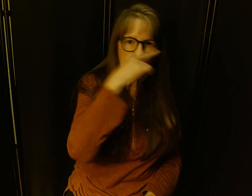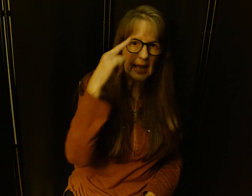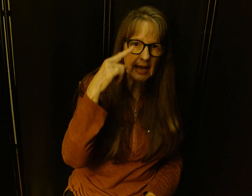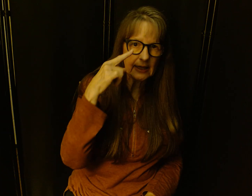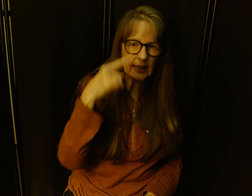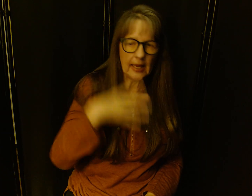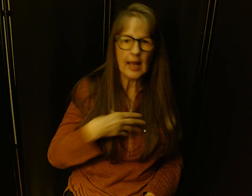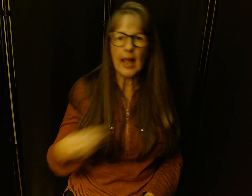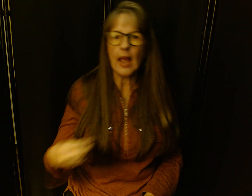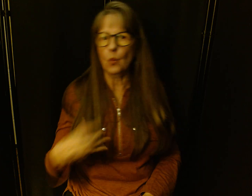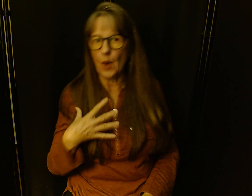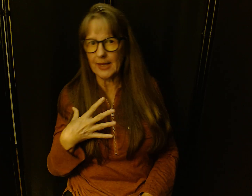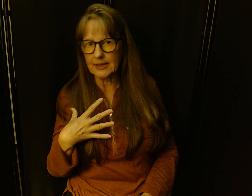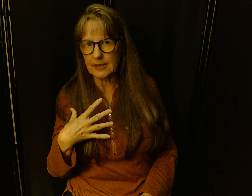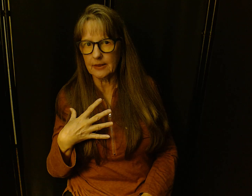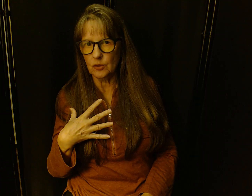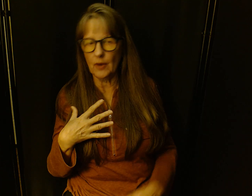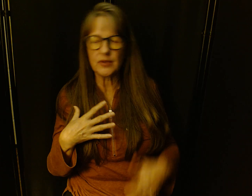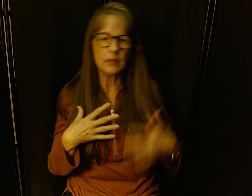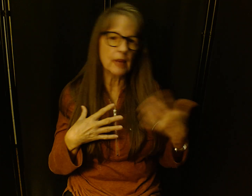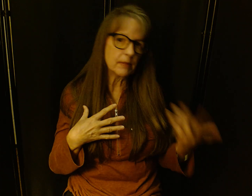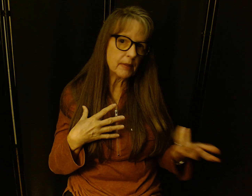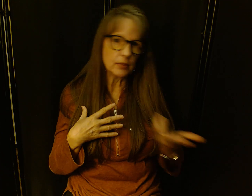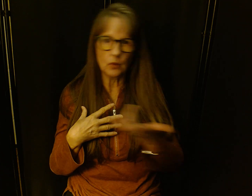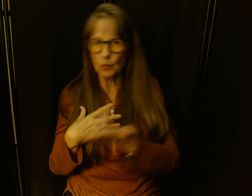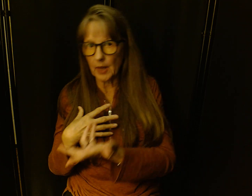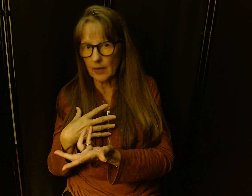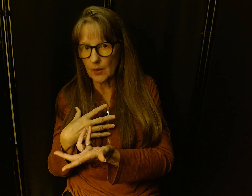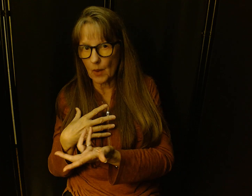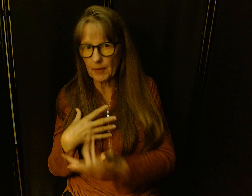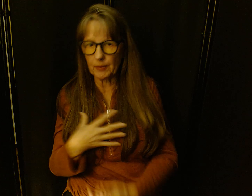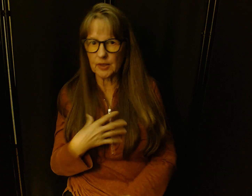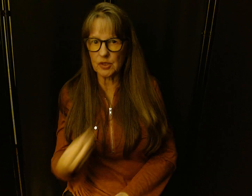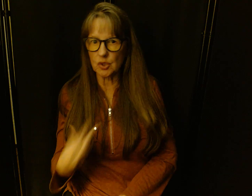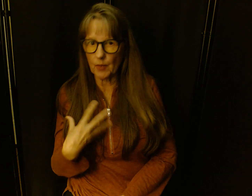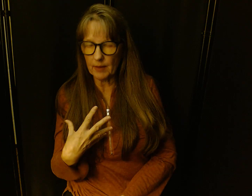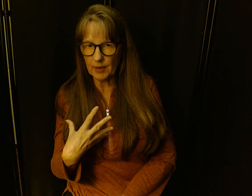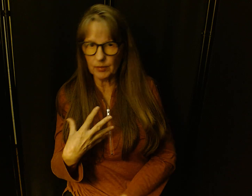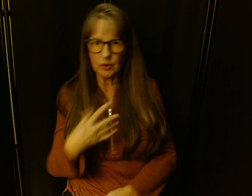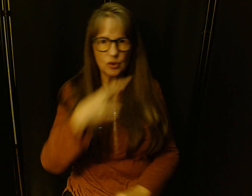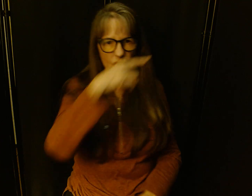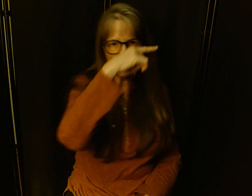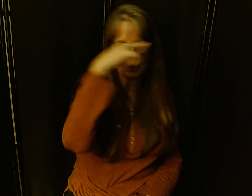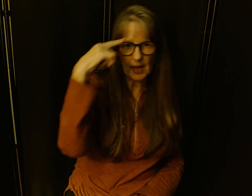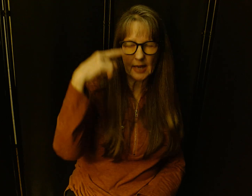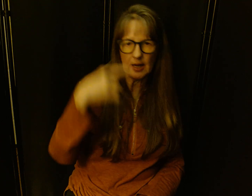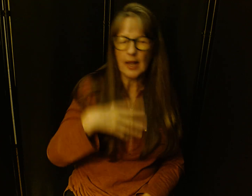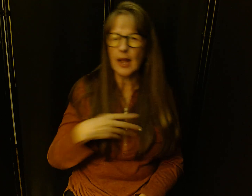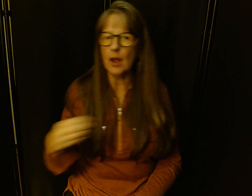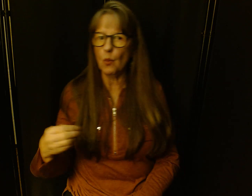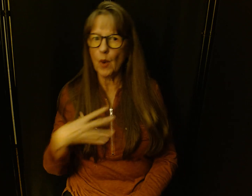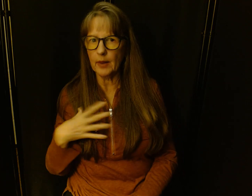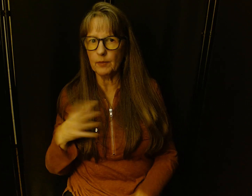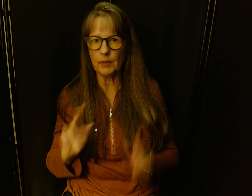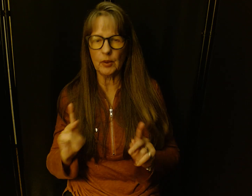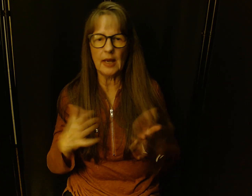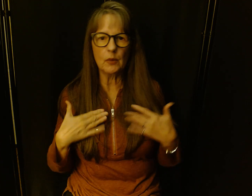black and whites. You don't have to say black people and then white people, because this is white people, and you just do black and white people. And I would do a